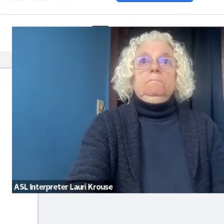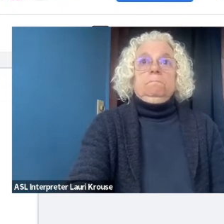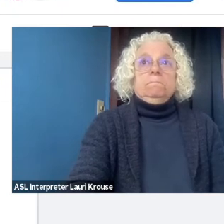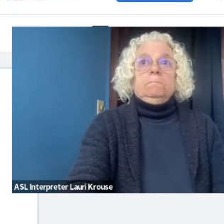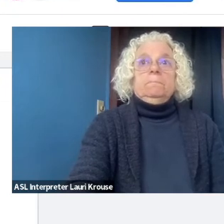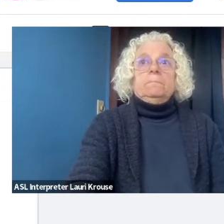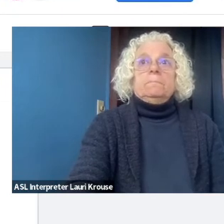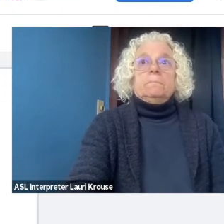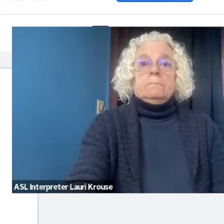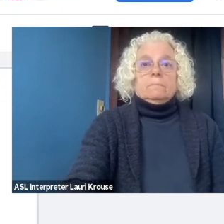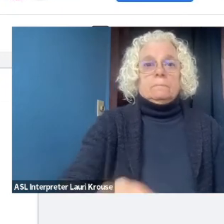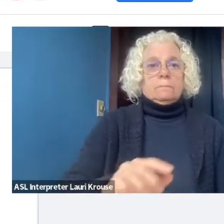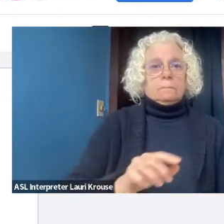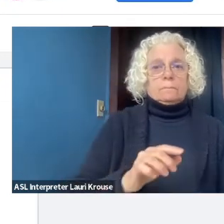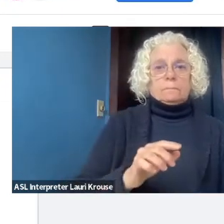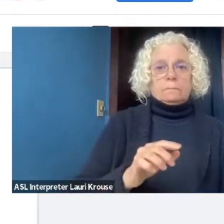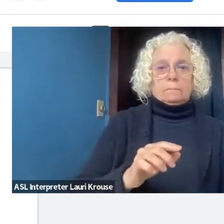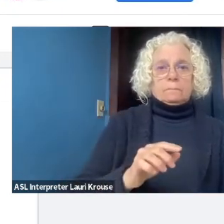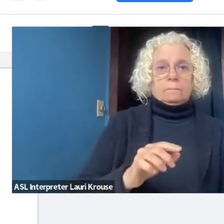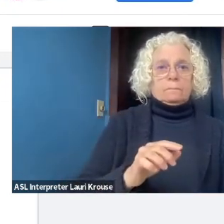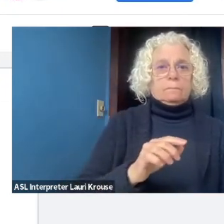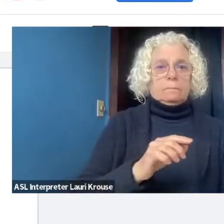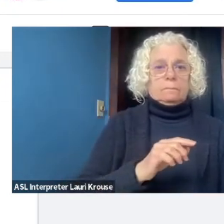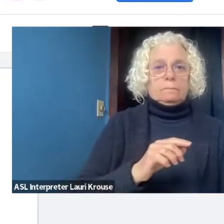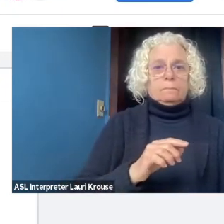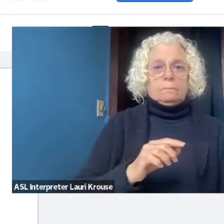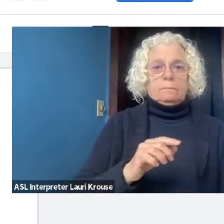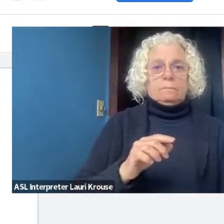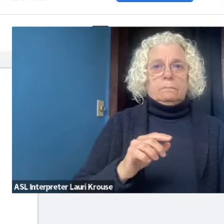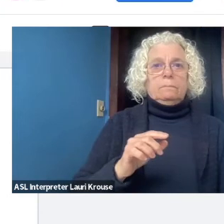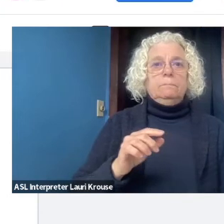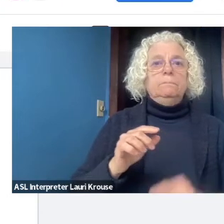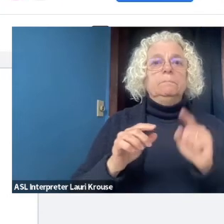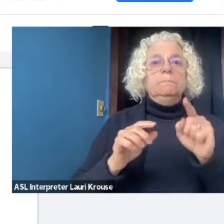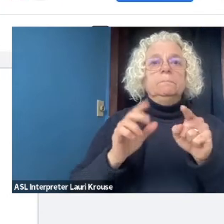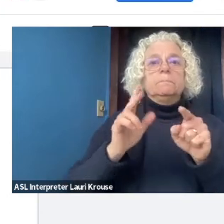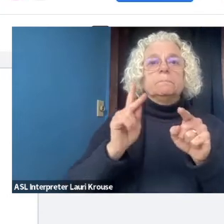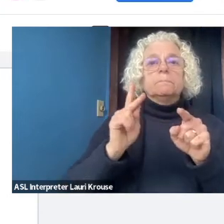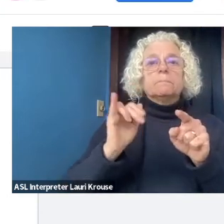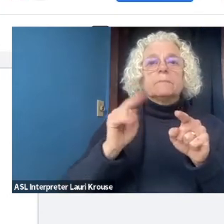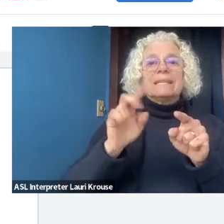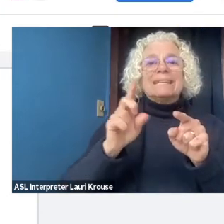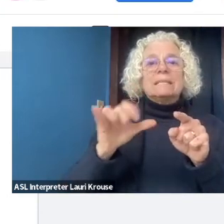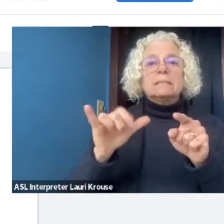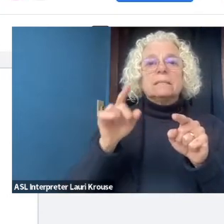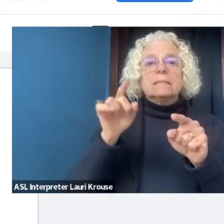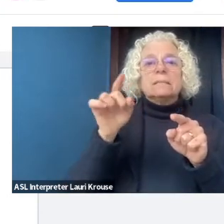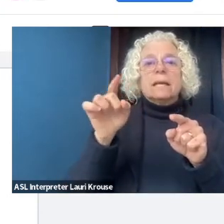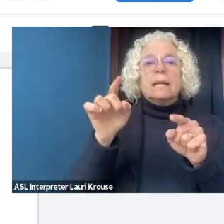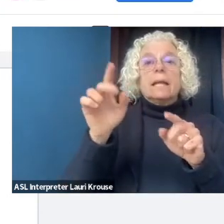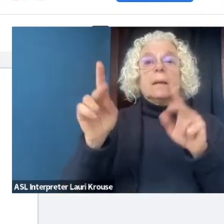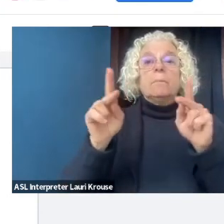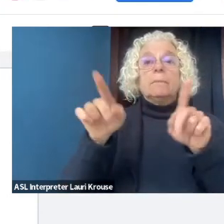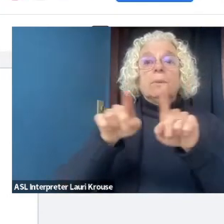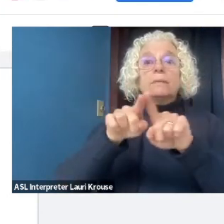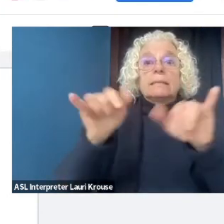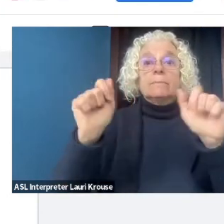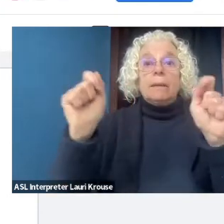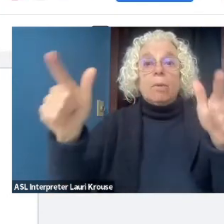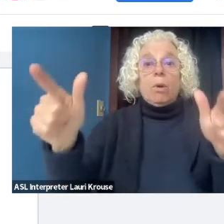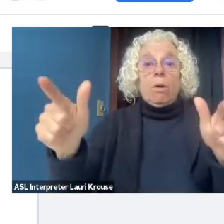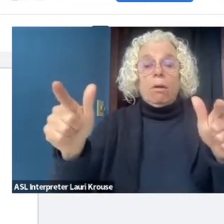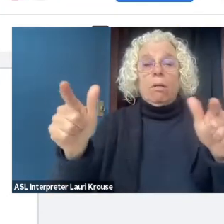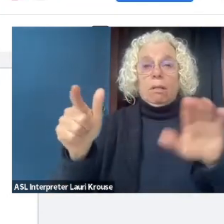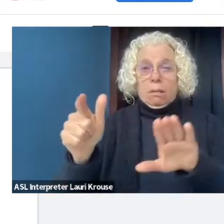I'd like to add, I just remembered that I think that Jamboard has a cap of the number of folks who can access it at one time. So if you're